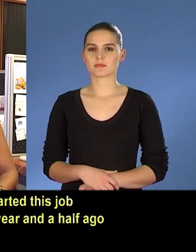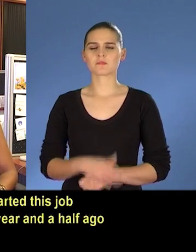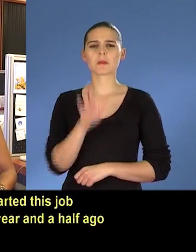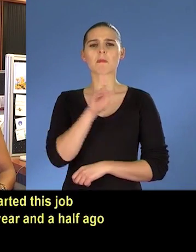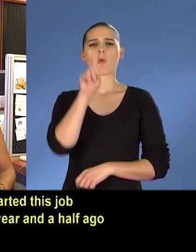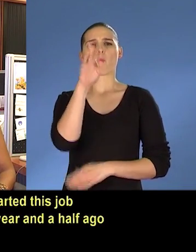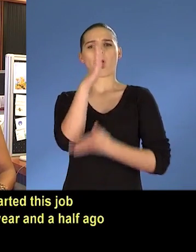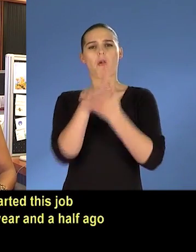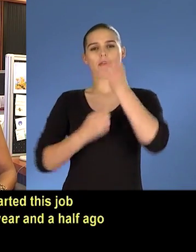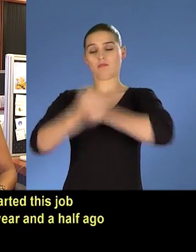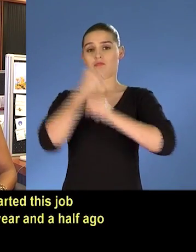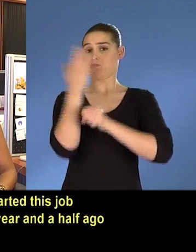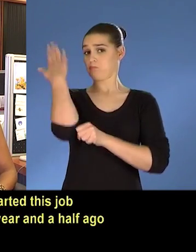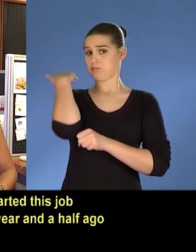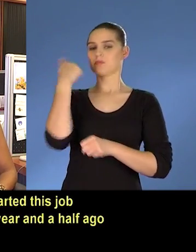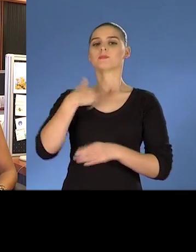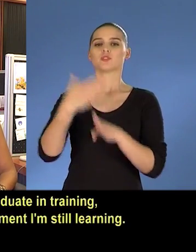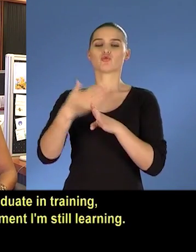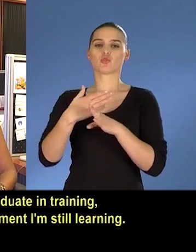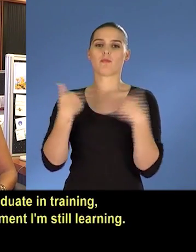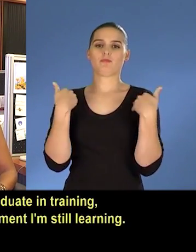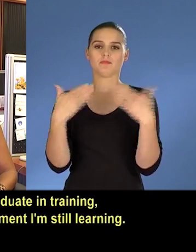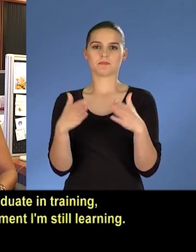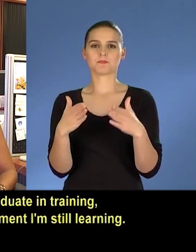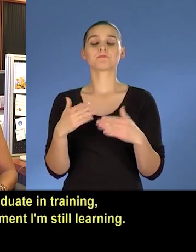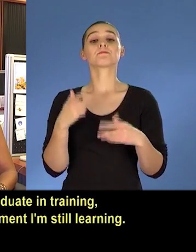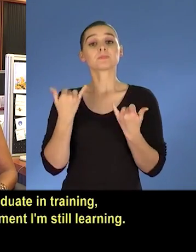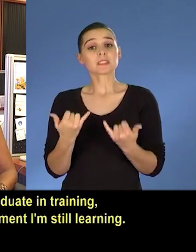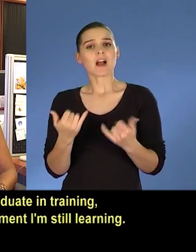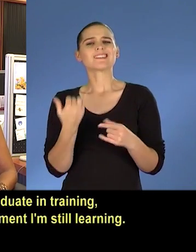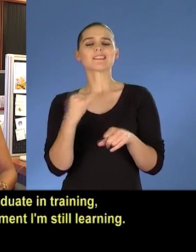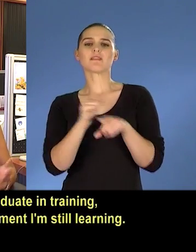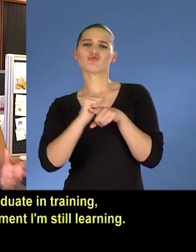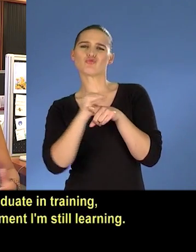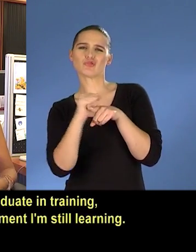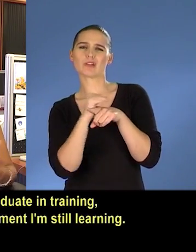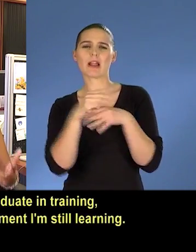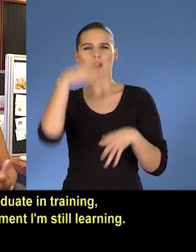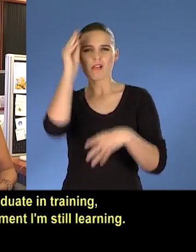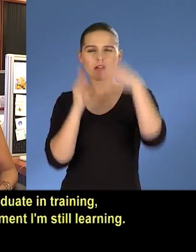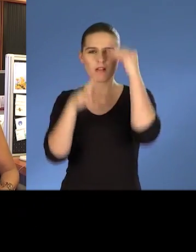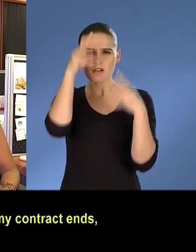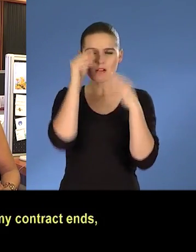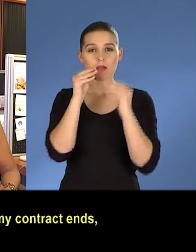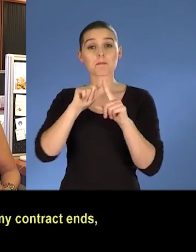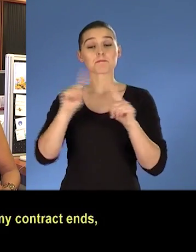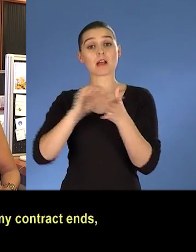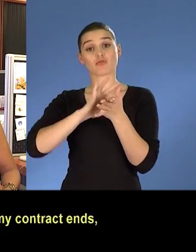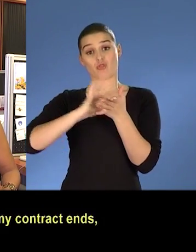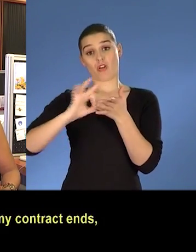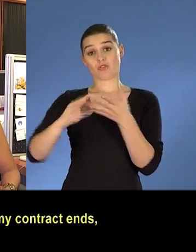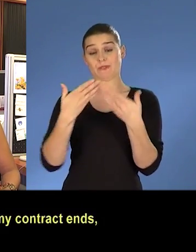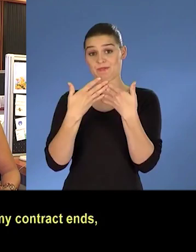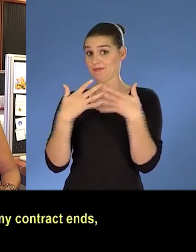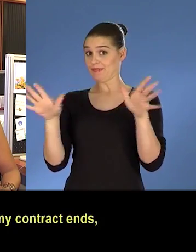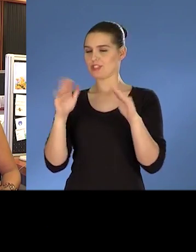I started this job about a year and a half ago as a graduate training, so at the moment I'm learning a lot of things. So